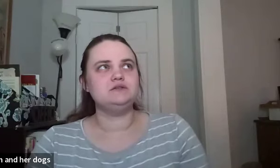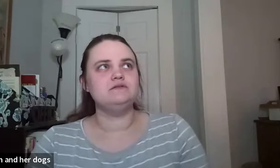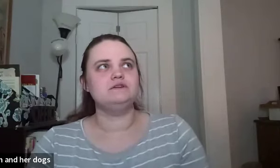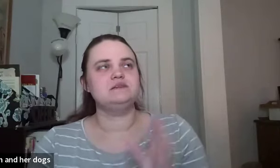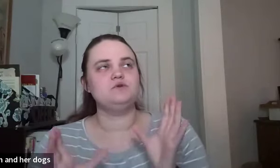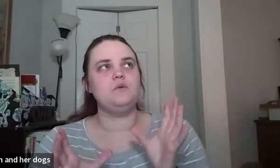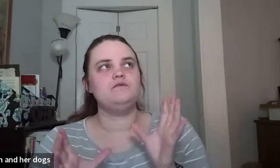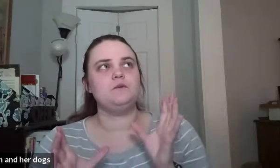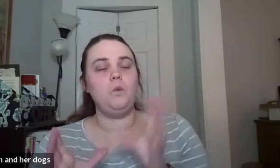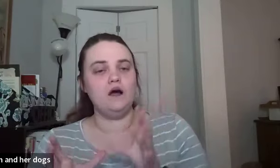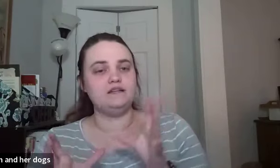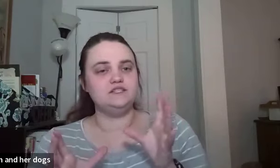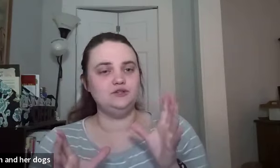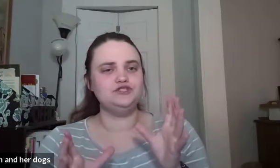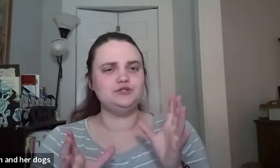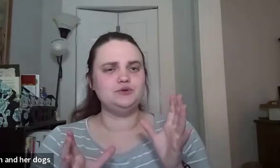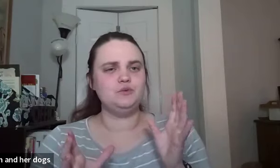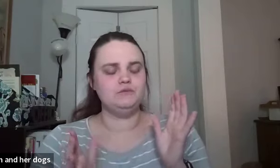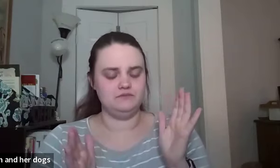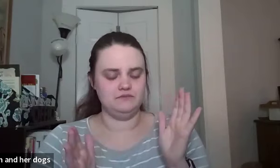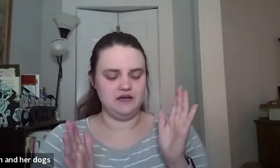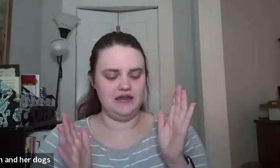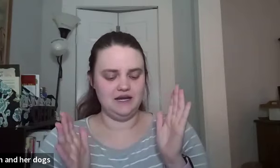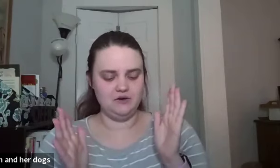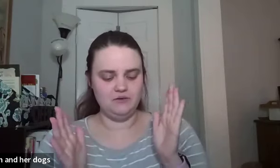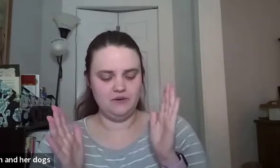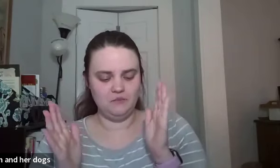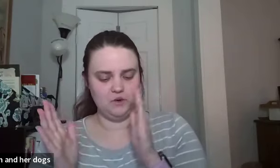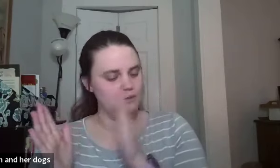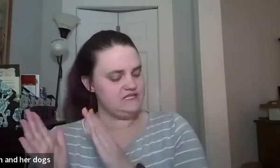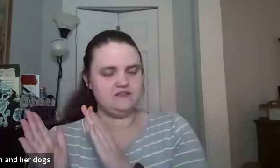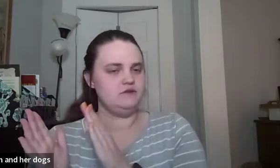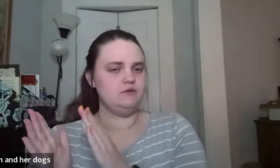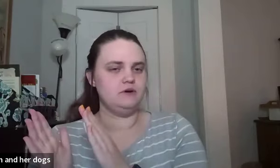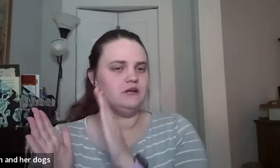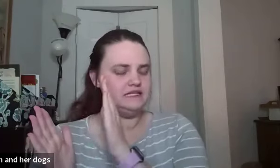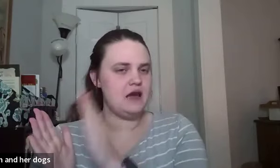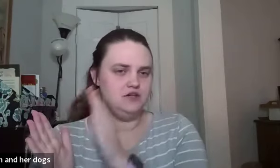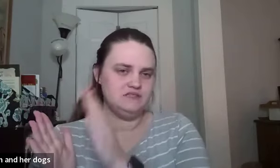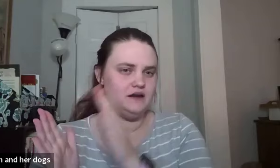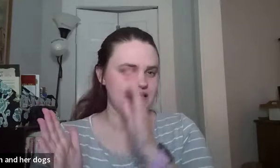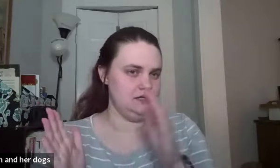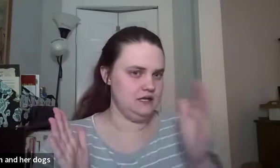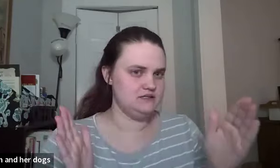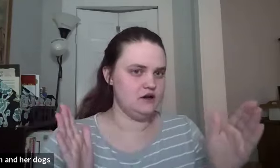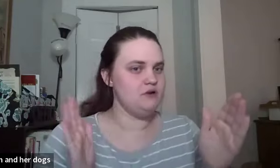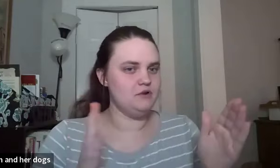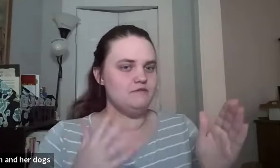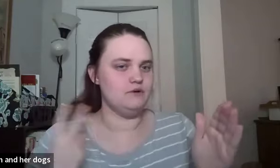do, for example, for want, you'll do, and I know I'm going to say this very weird. It's how you sign it in ASL, but I'm going to voice